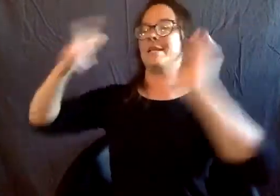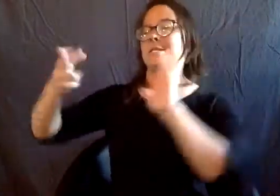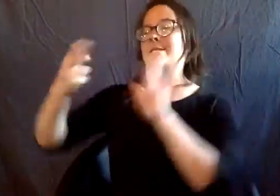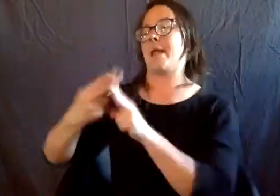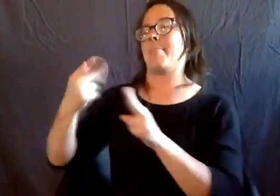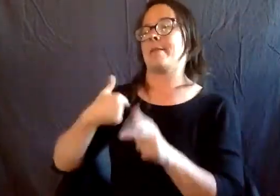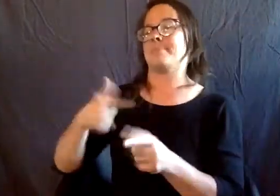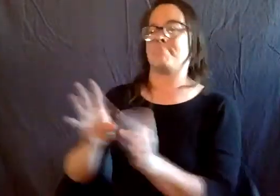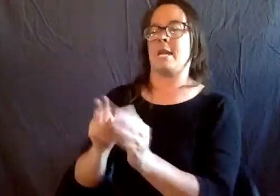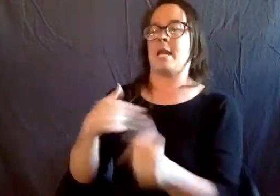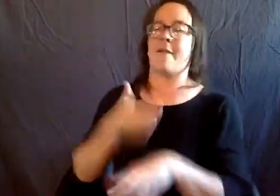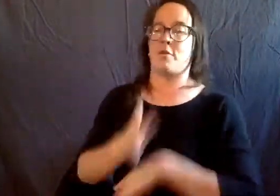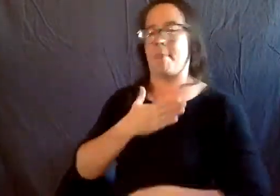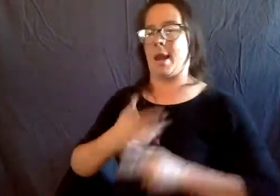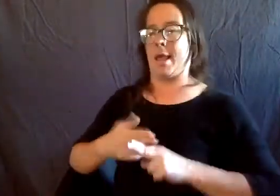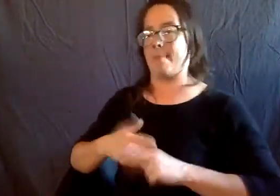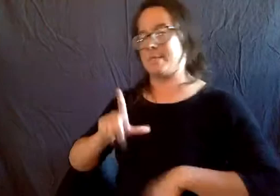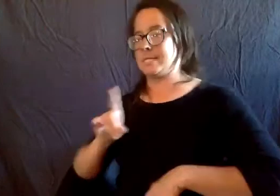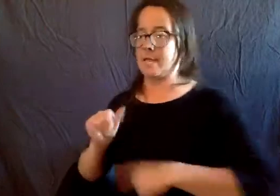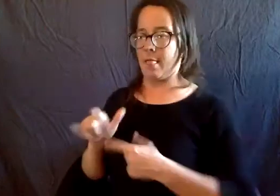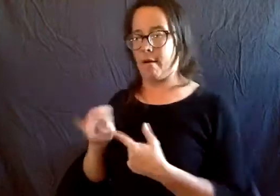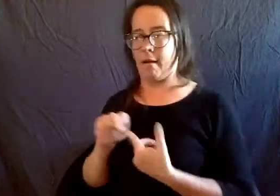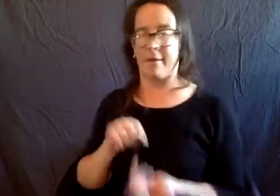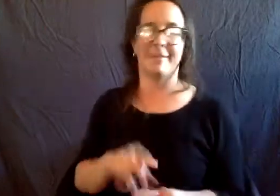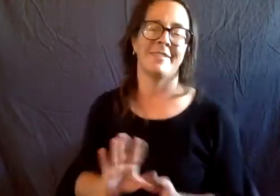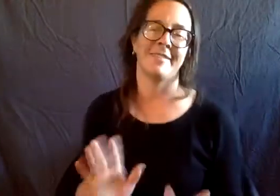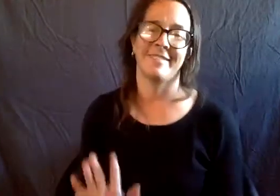me. I'm really happy that everyone's here.